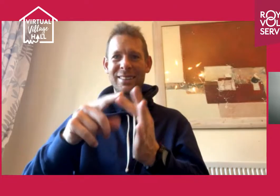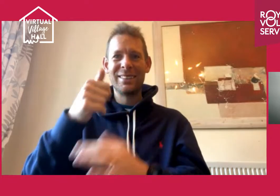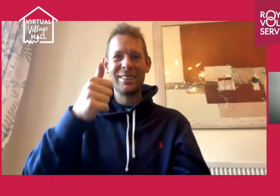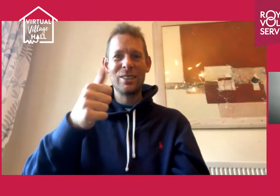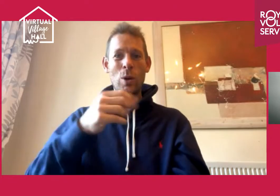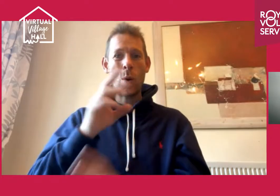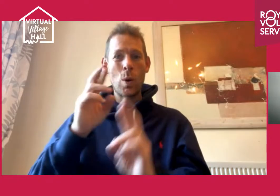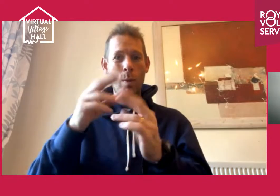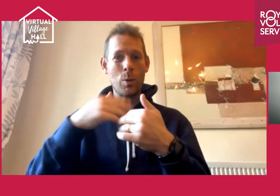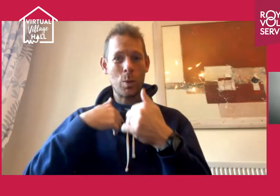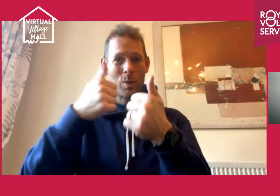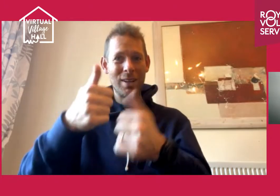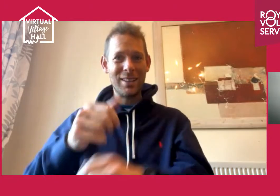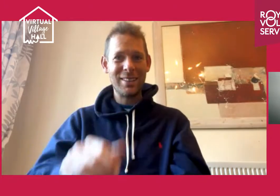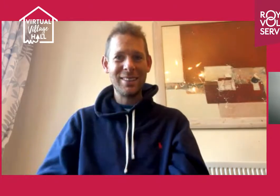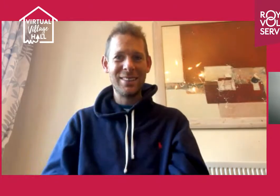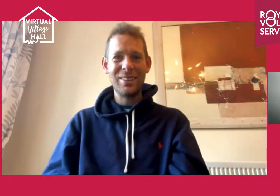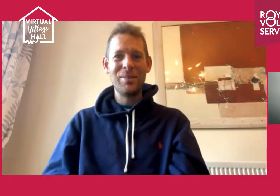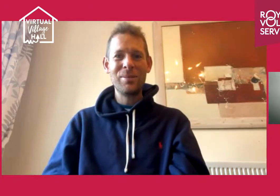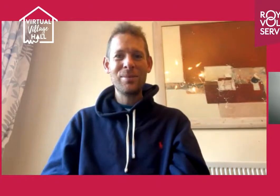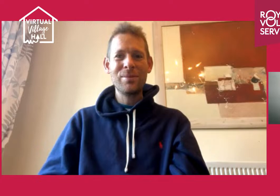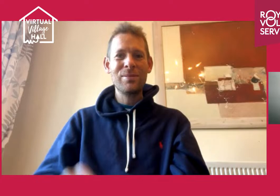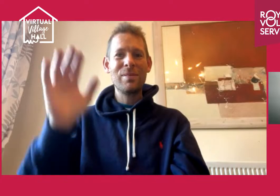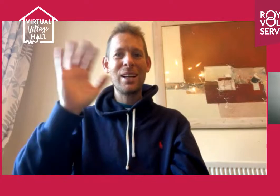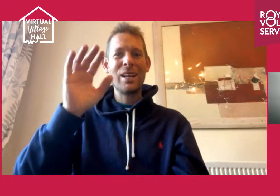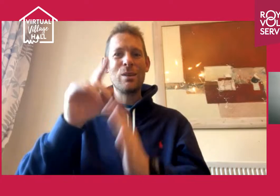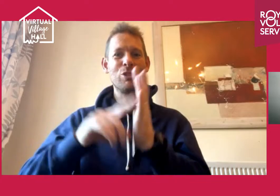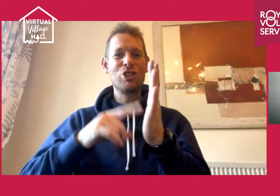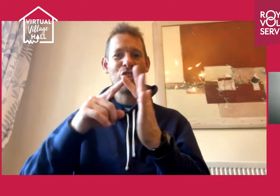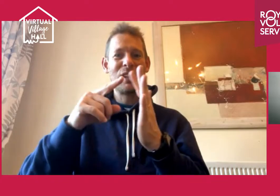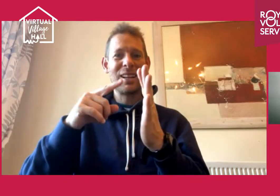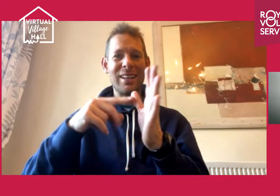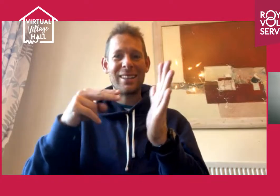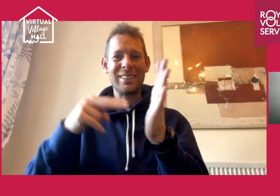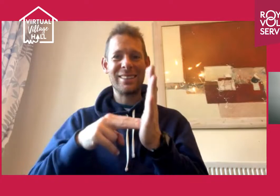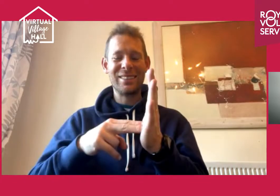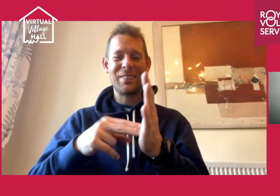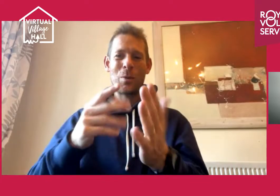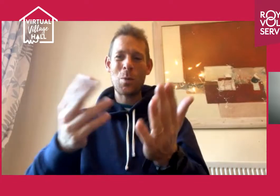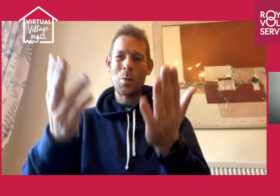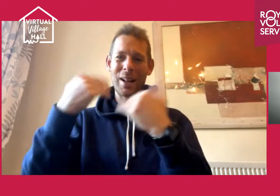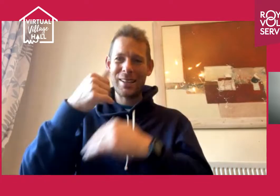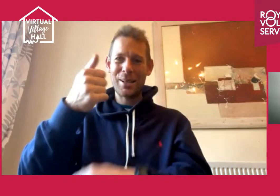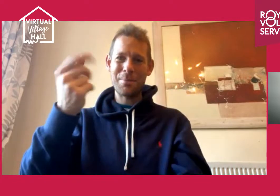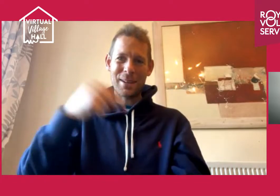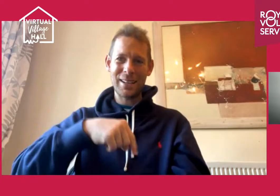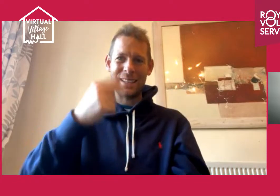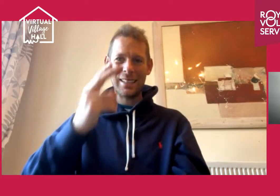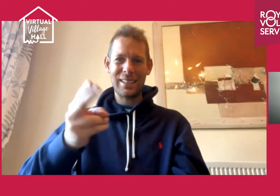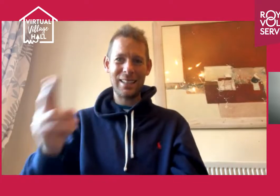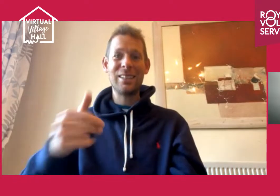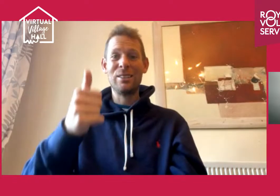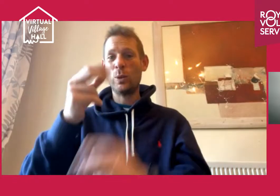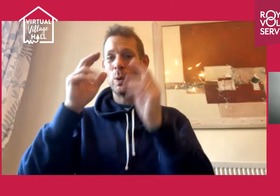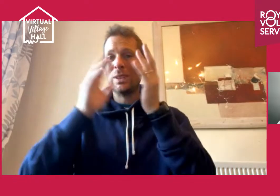morning, Irene, as well. Just noticed you're both there, so hope you're all well. And Janet, you're very welcome